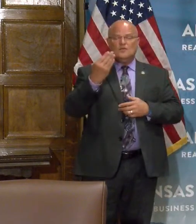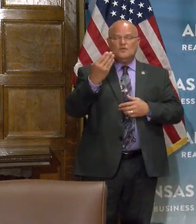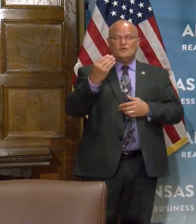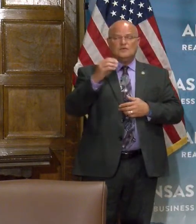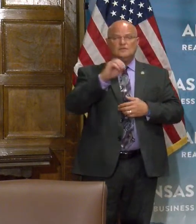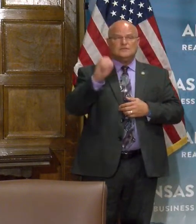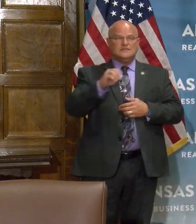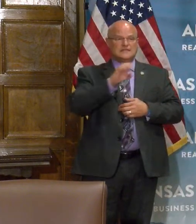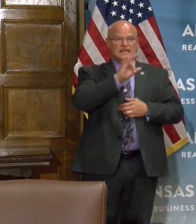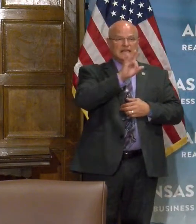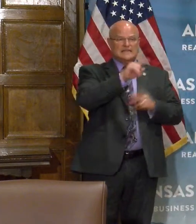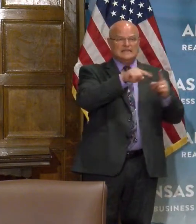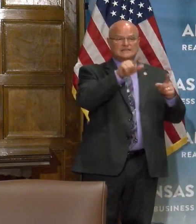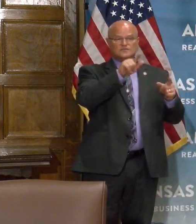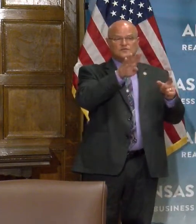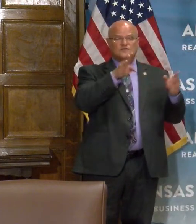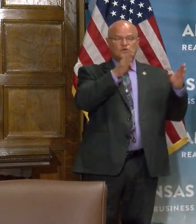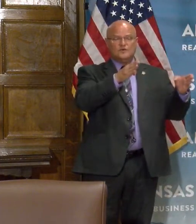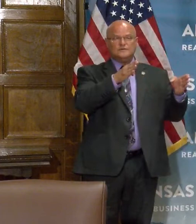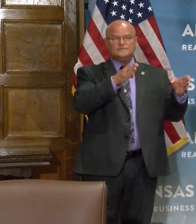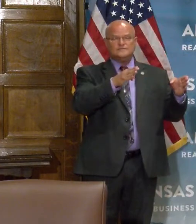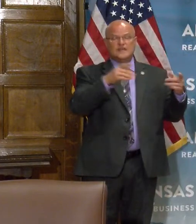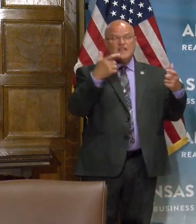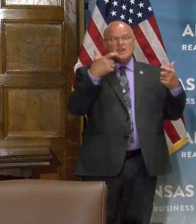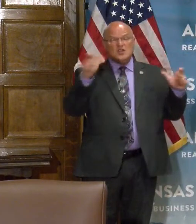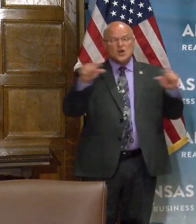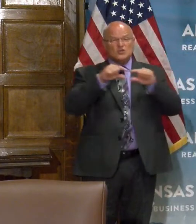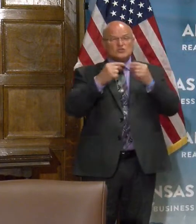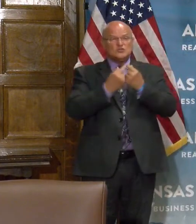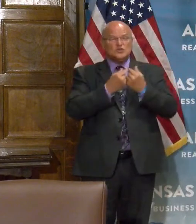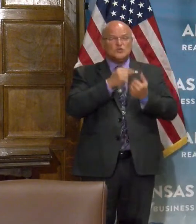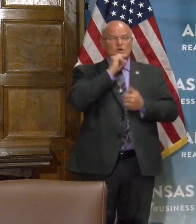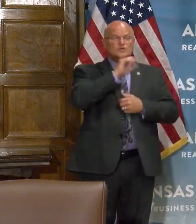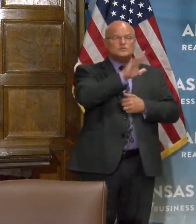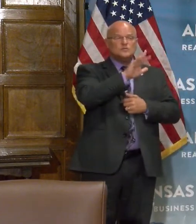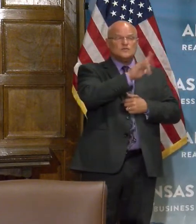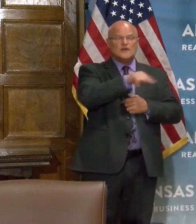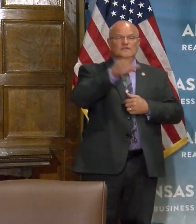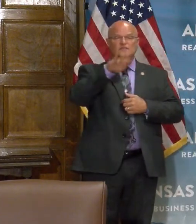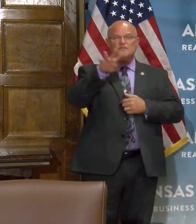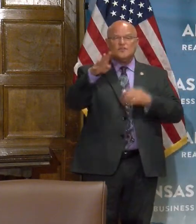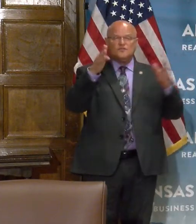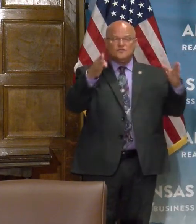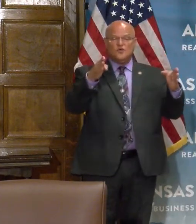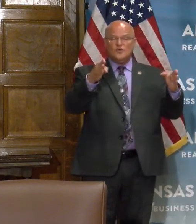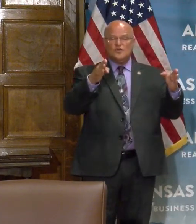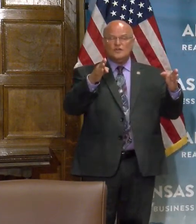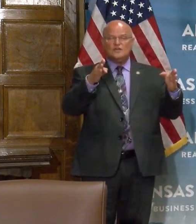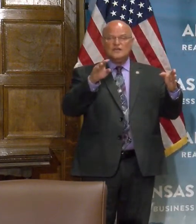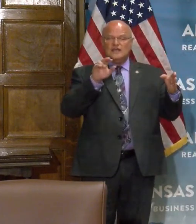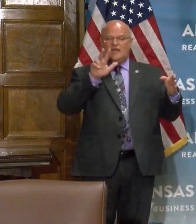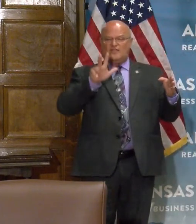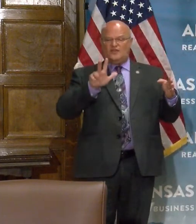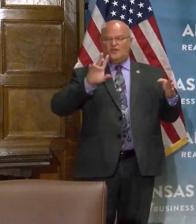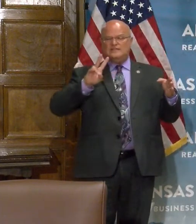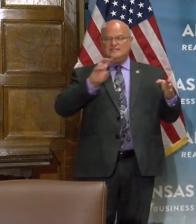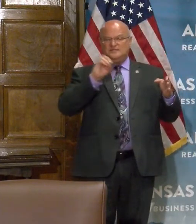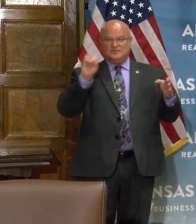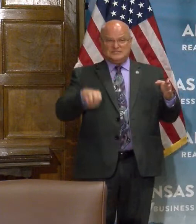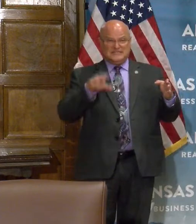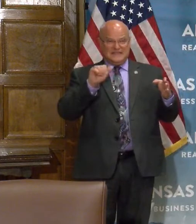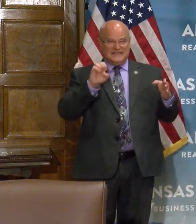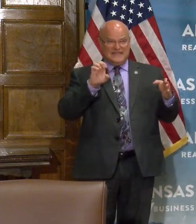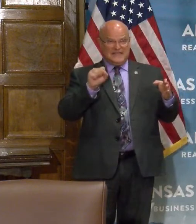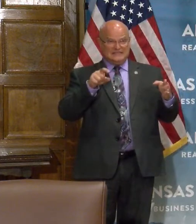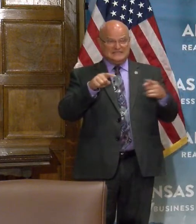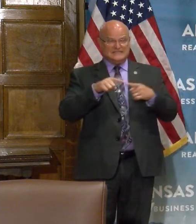14% are 18 to 24. The largest group is our 25 to 44-year range, and that's 37% of the